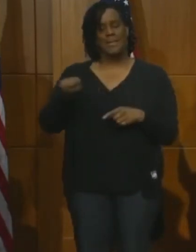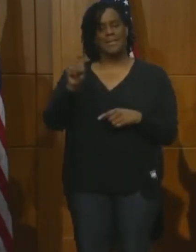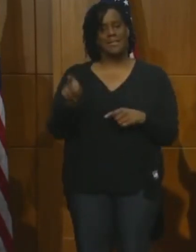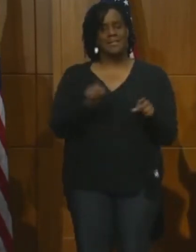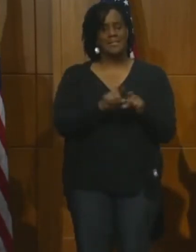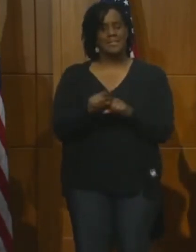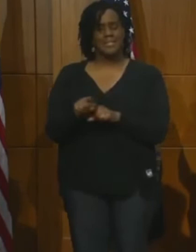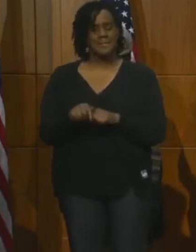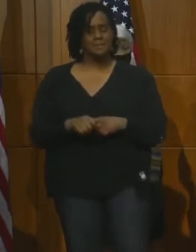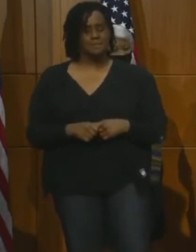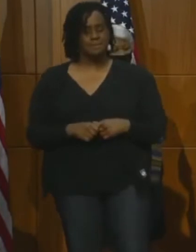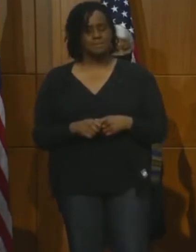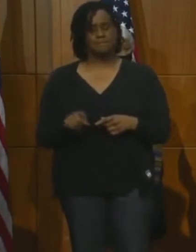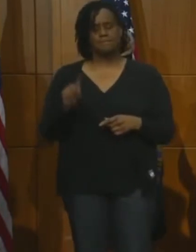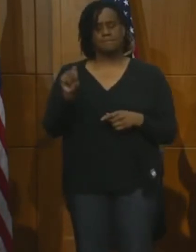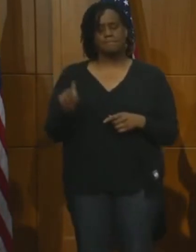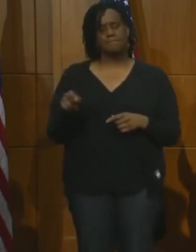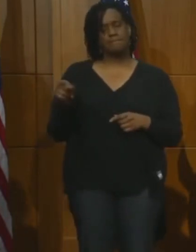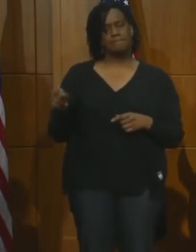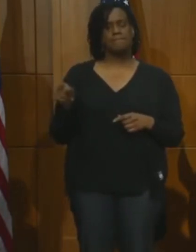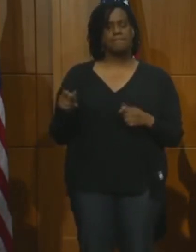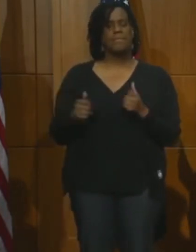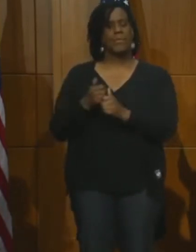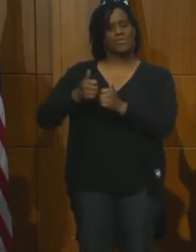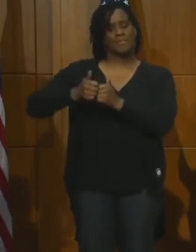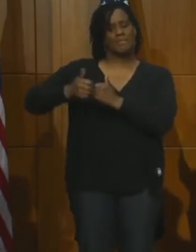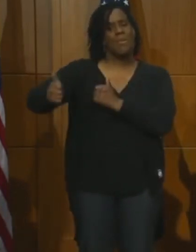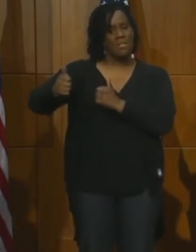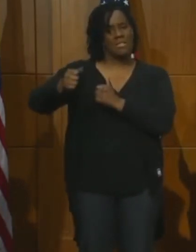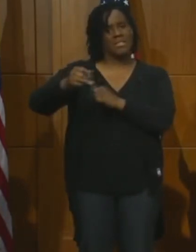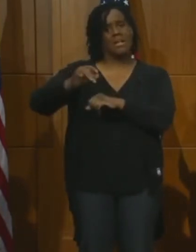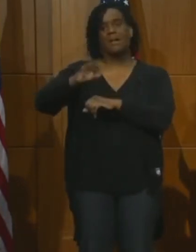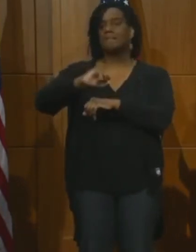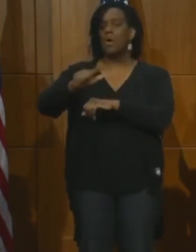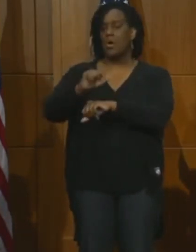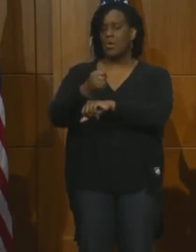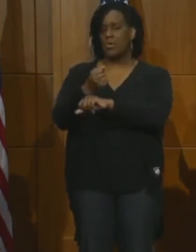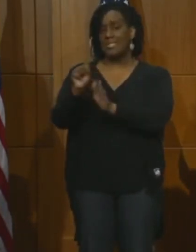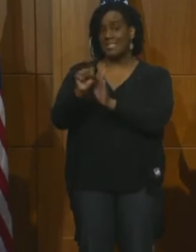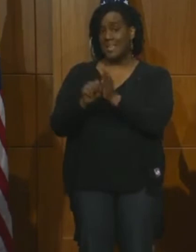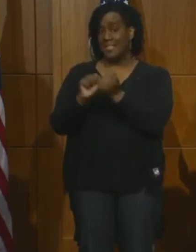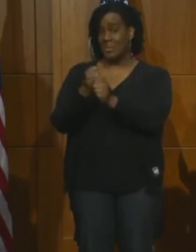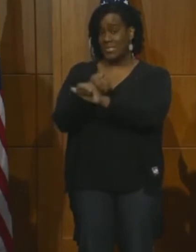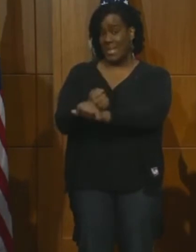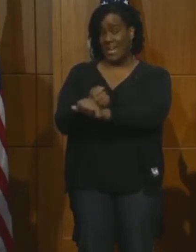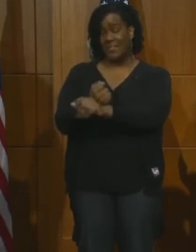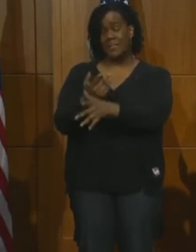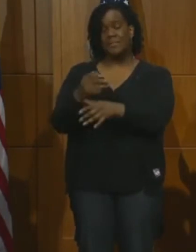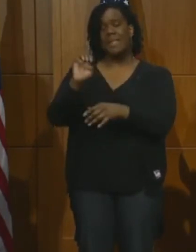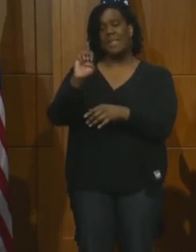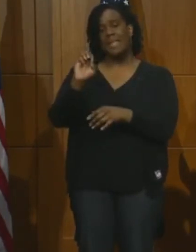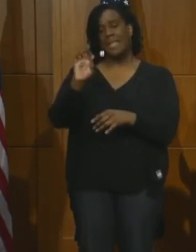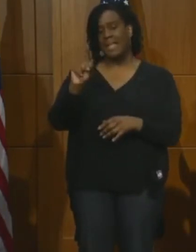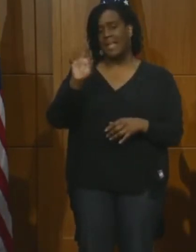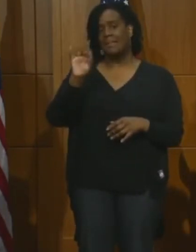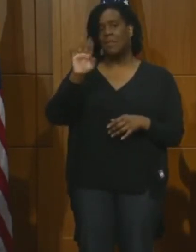that Texas, being the most remote of the slave states, of course, enforcement was, the two words that